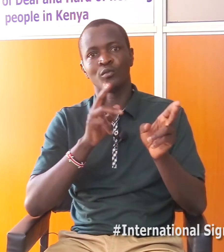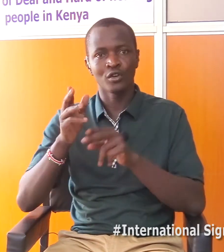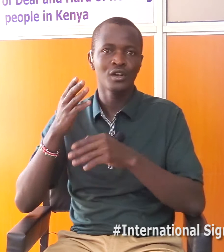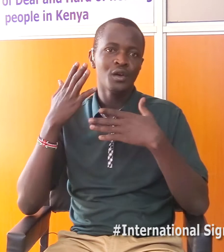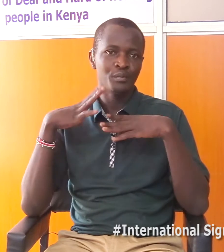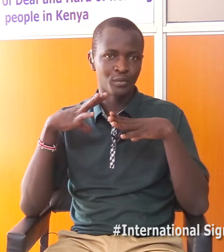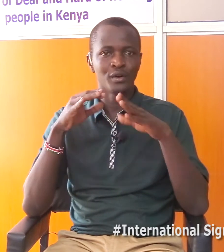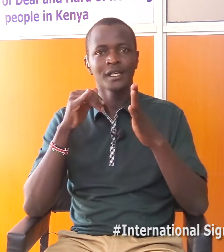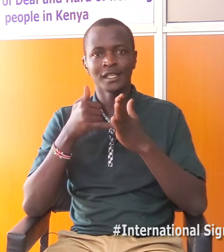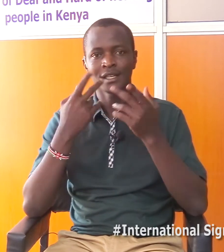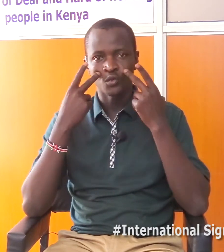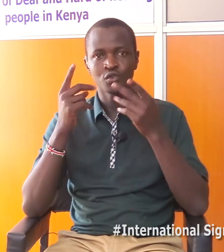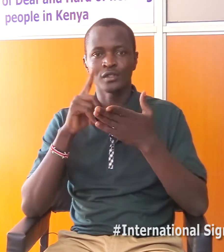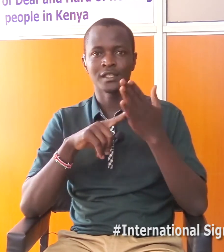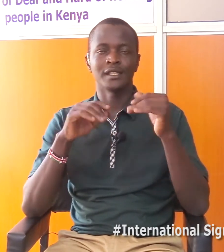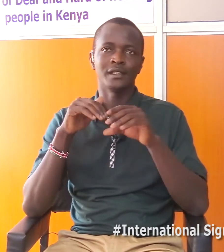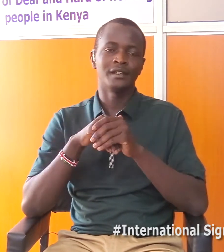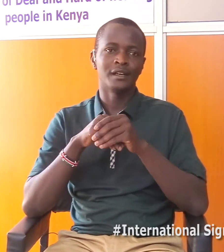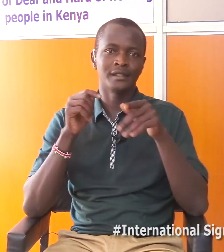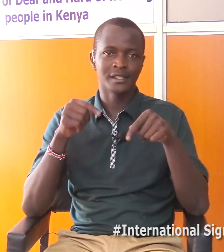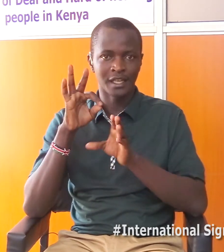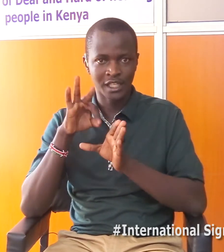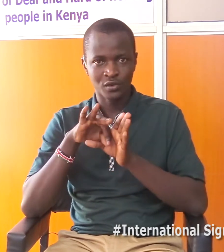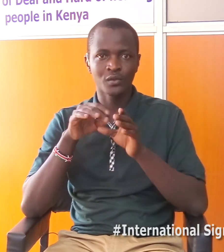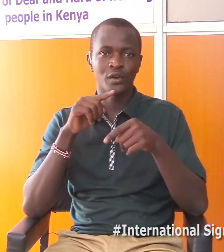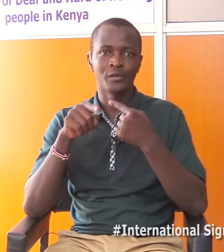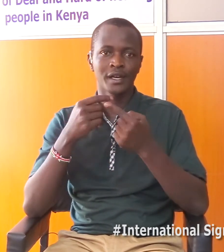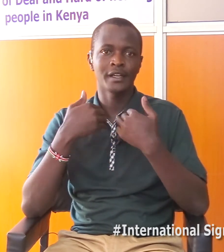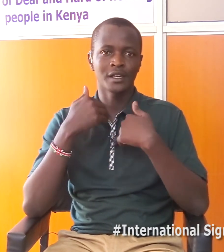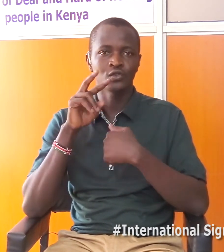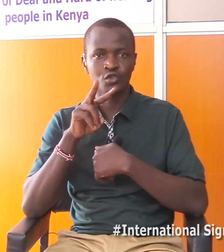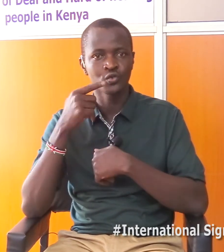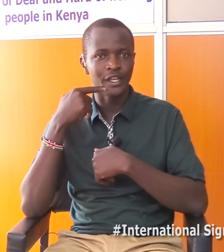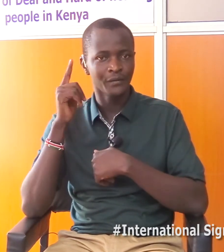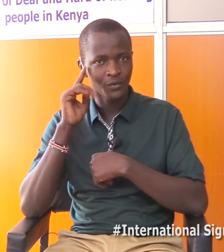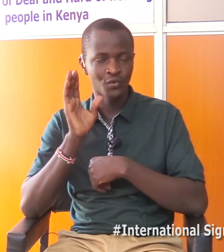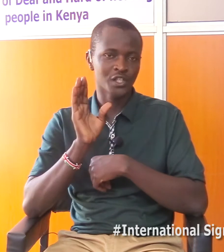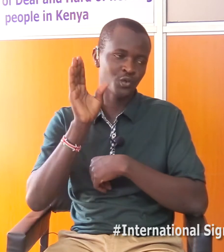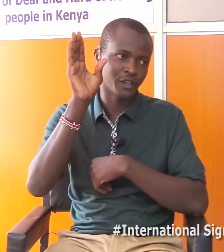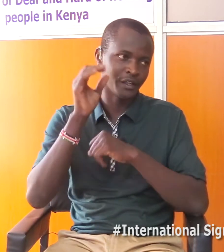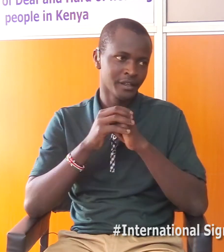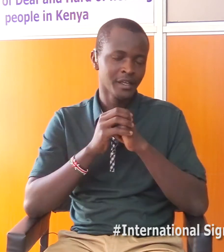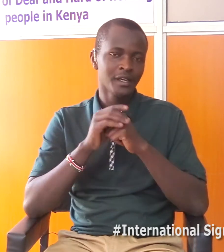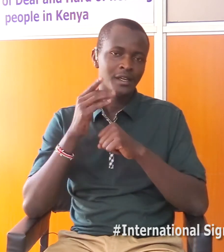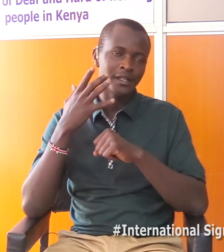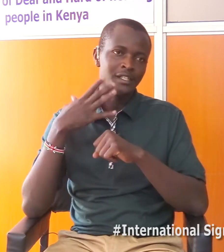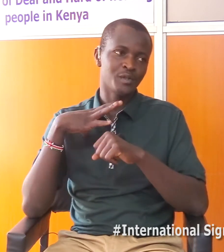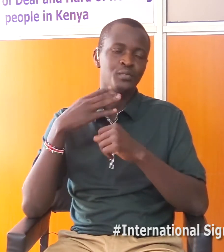normal people. Just like what you see in this election when we had around 2 deaf who were sworn in, these